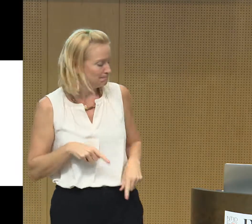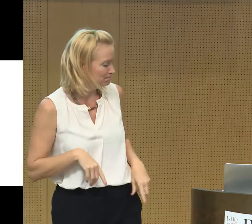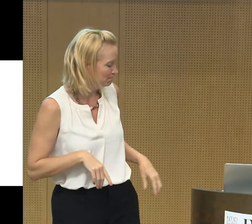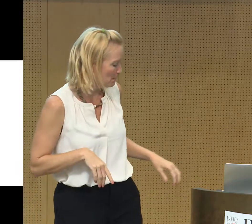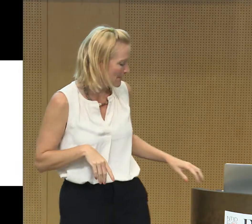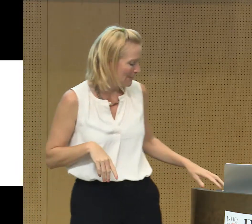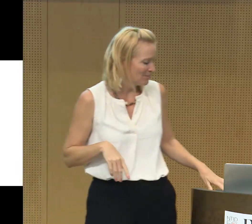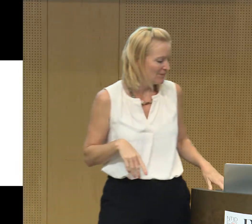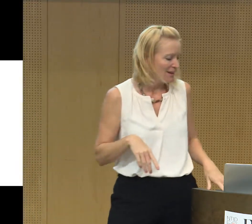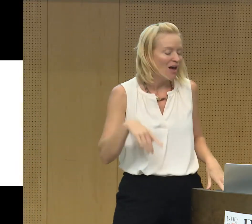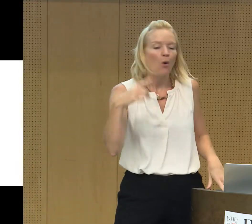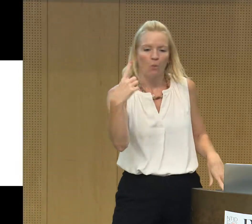is well formed.